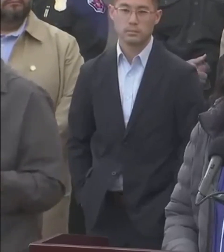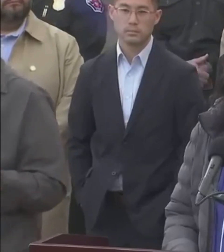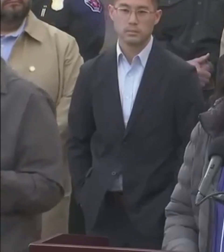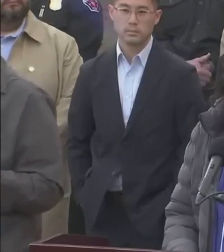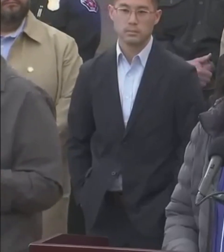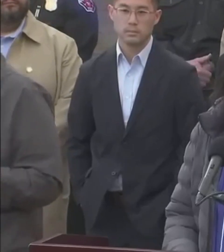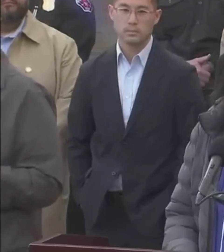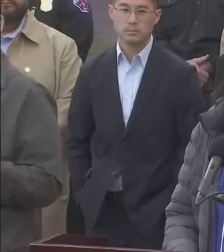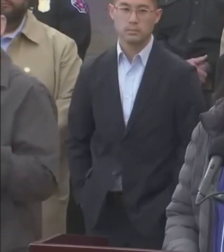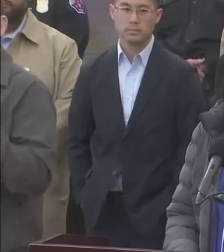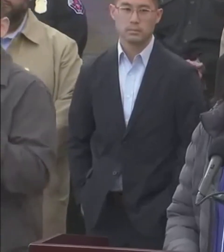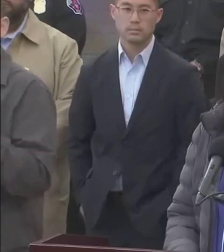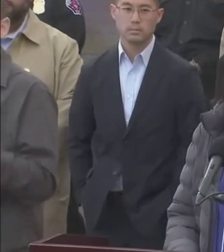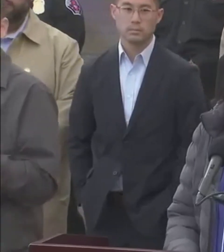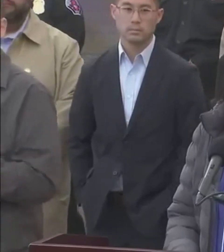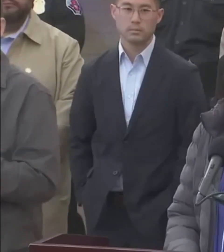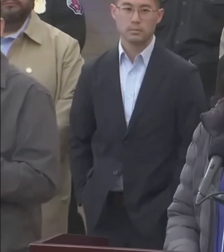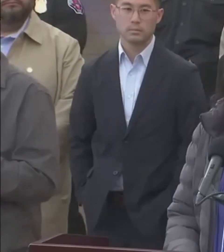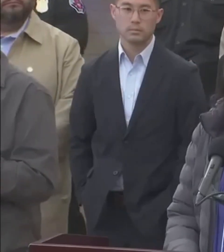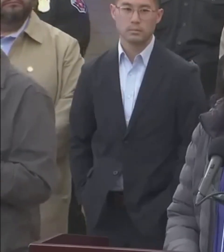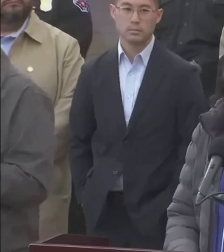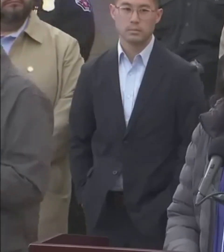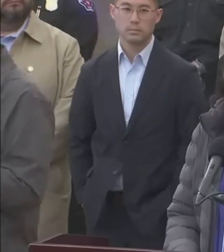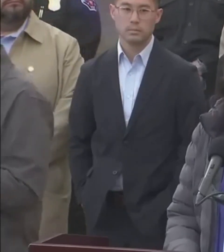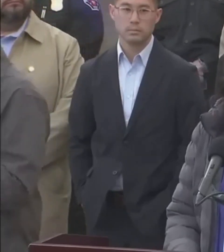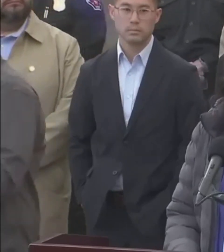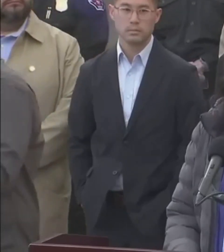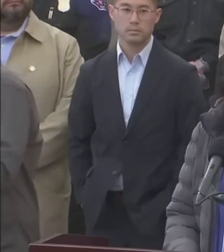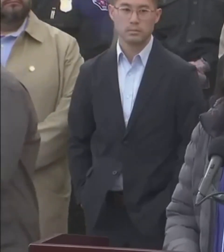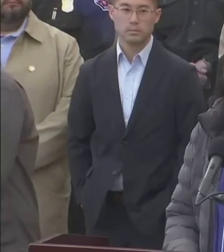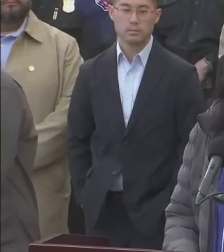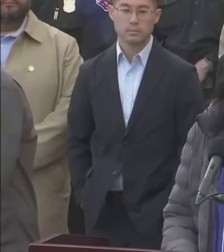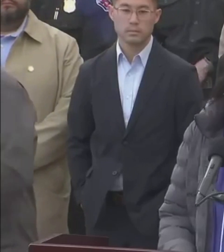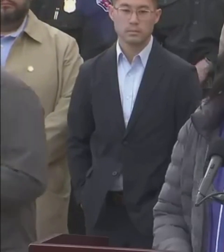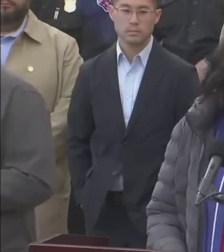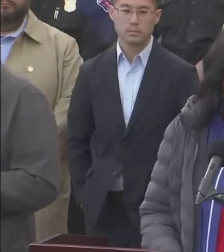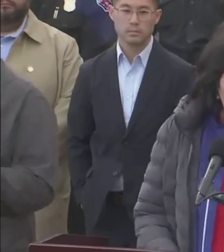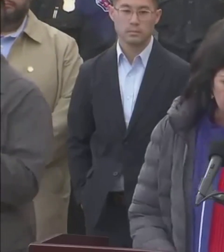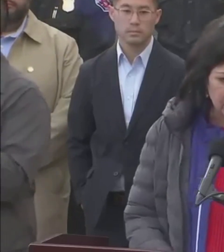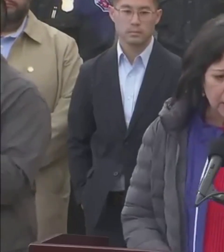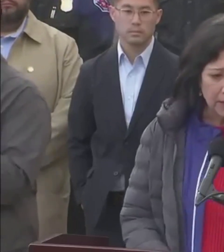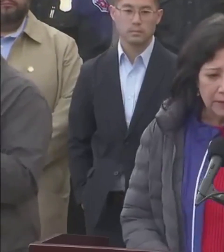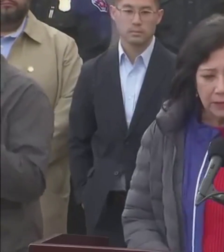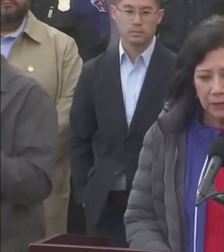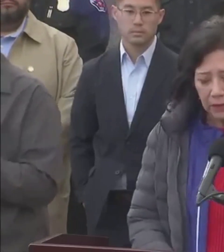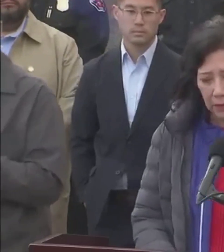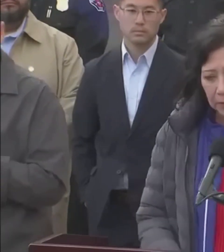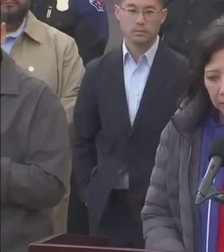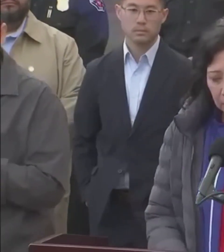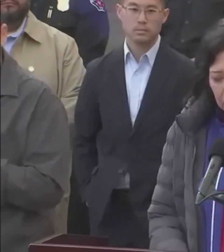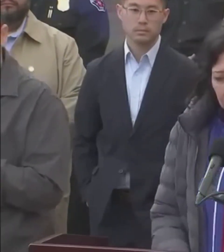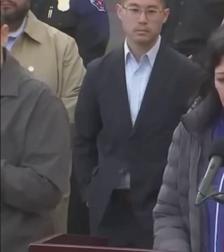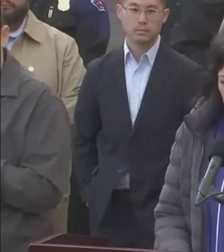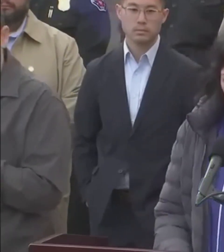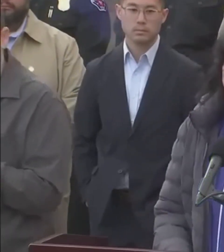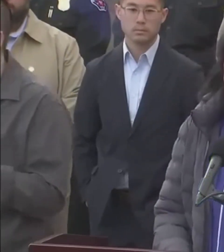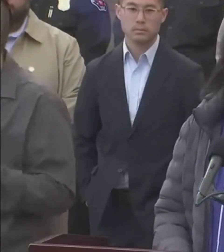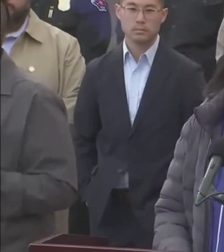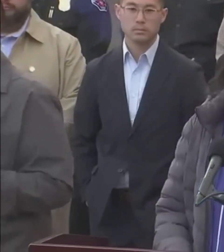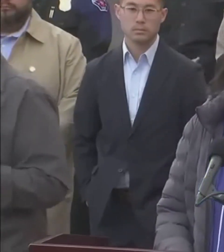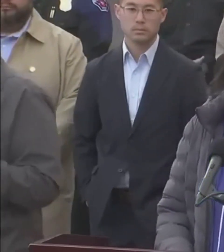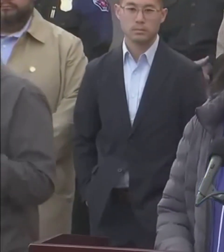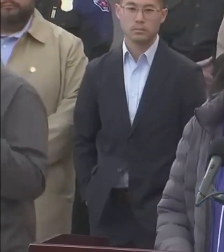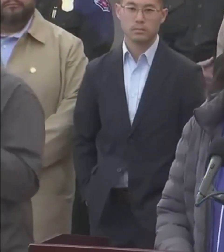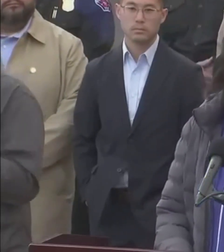response, similar to our impacted community, which will long bear the close-to-home scars of this brutality. As we lament this overwhelming